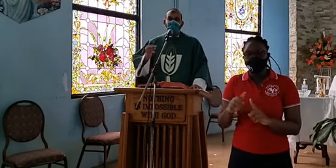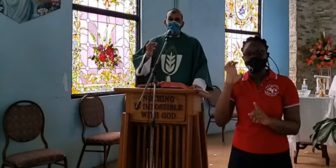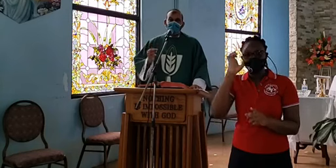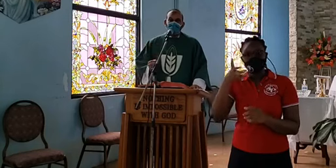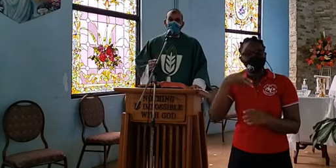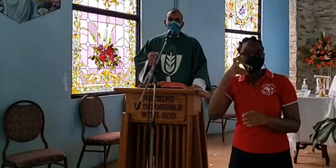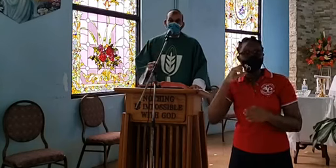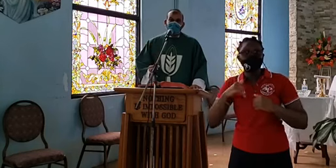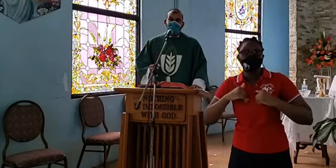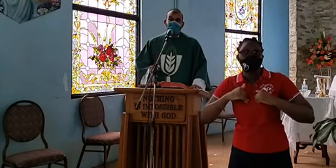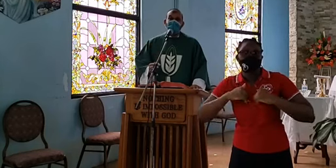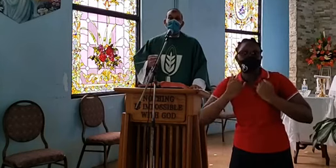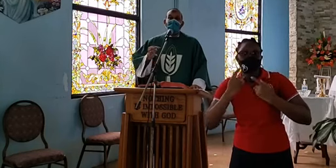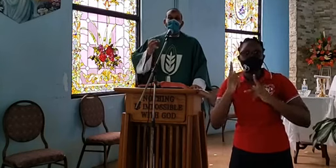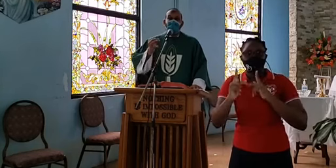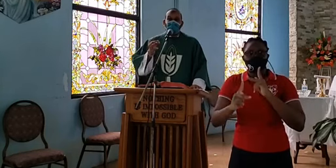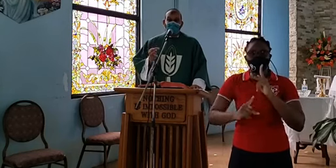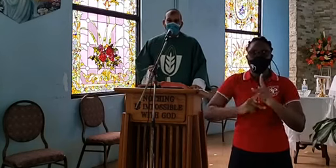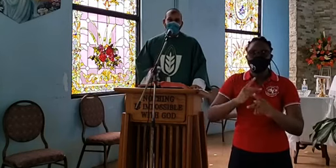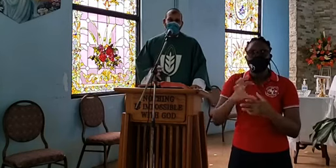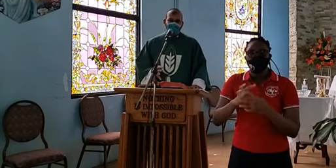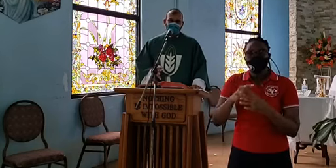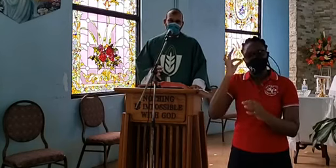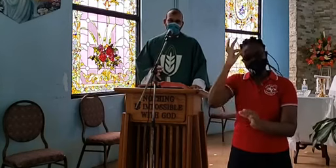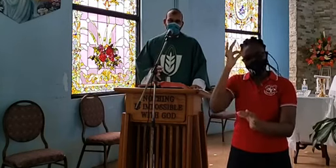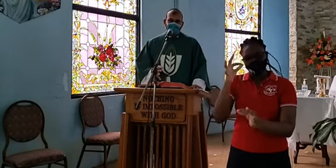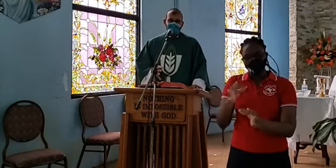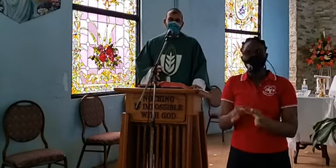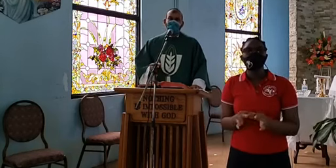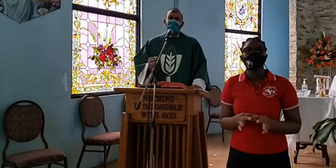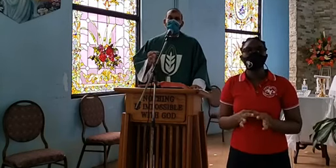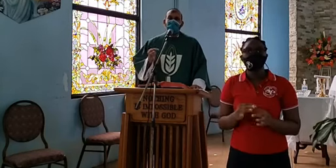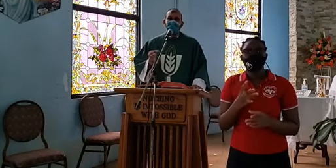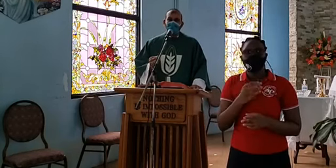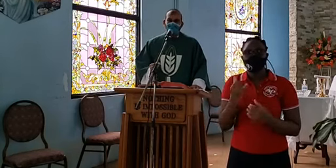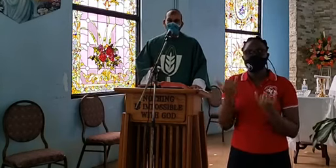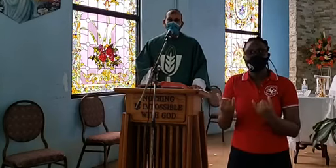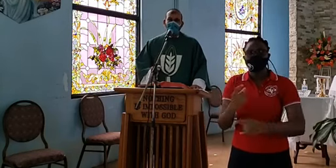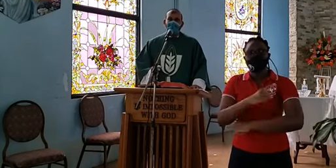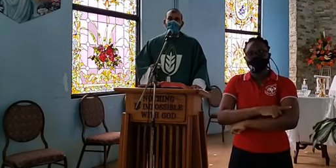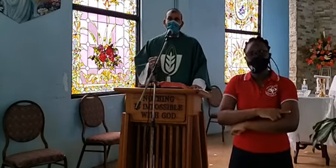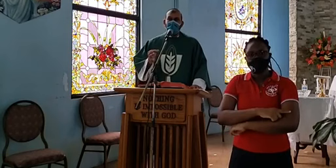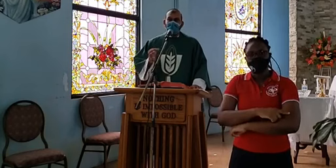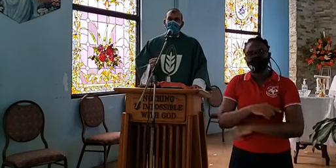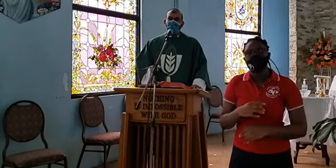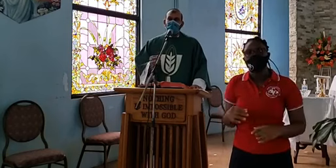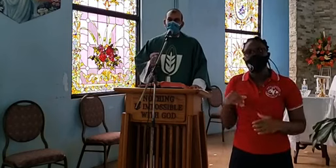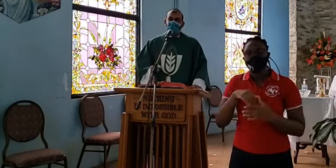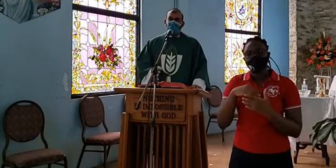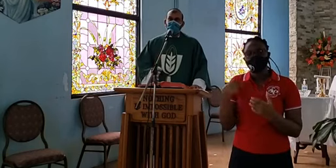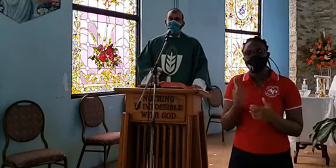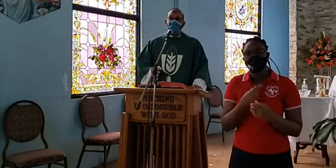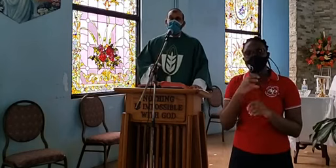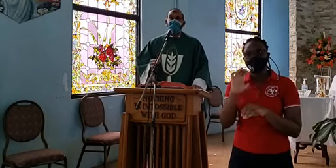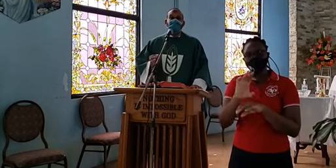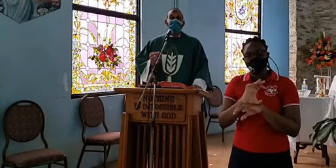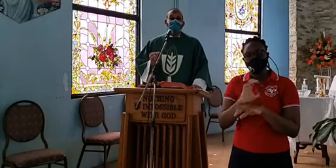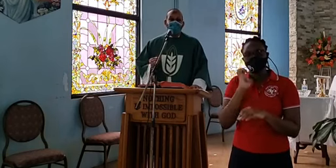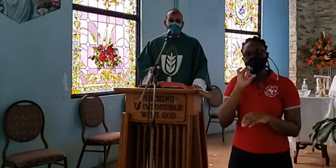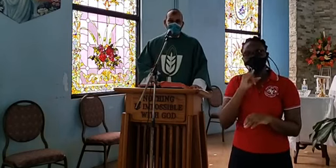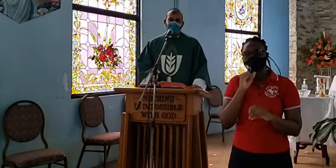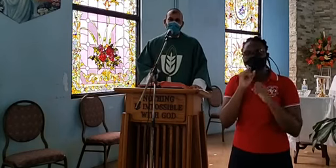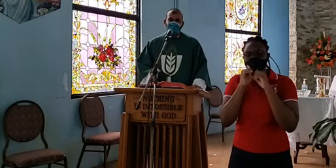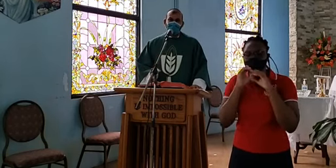was a young person of faith. And today, in our church, he